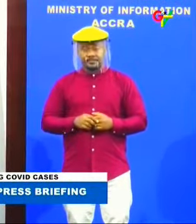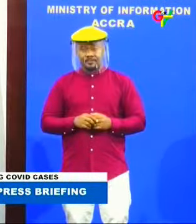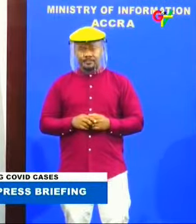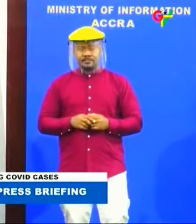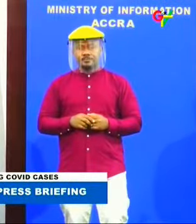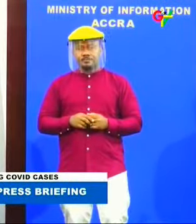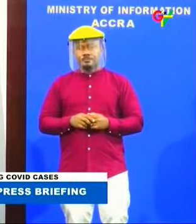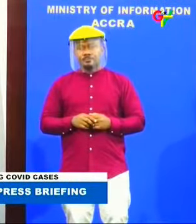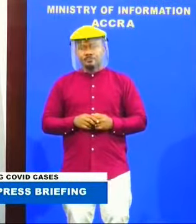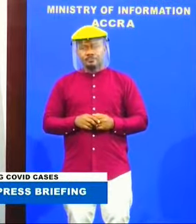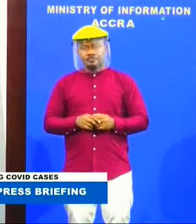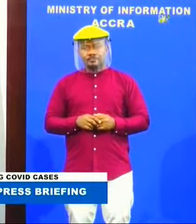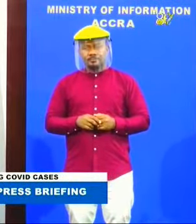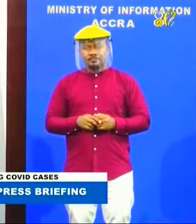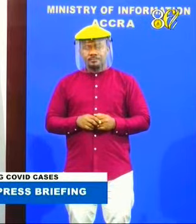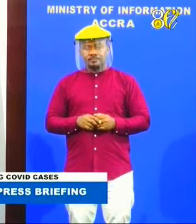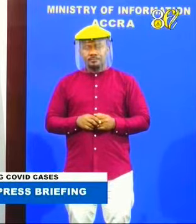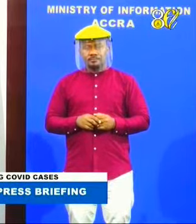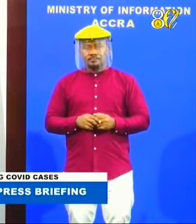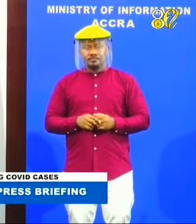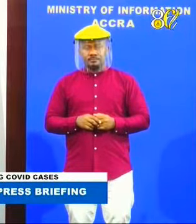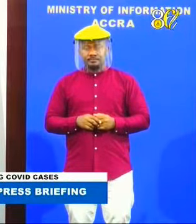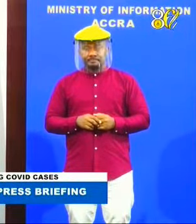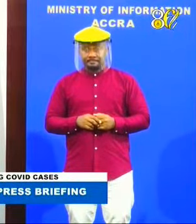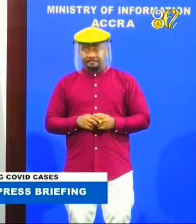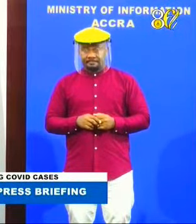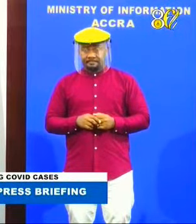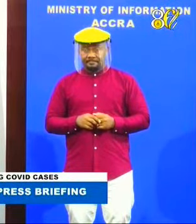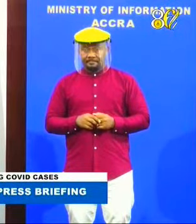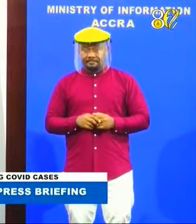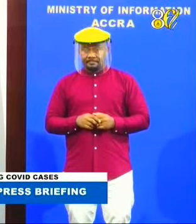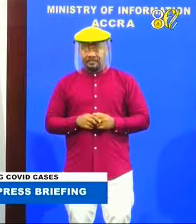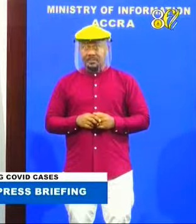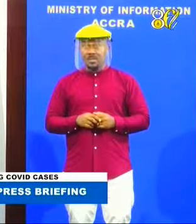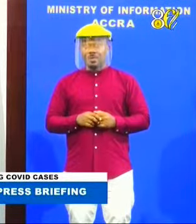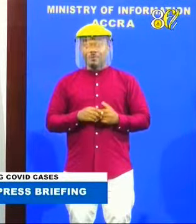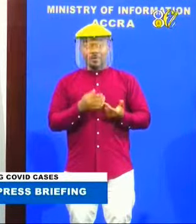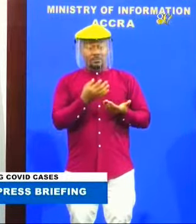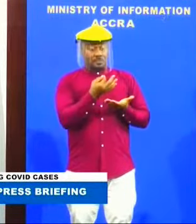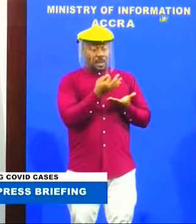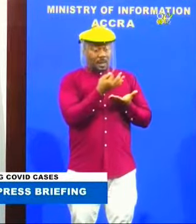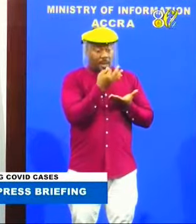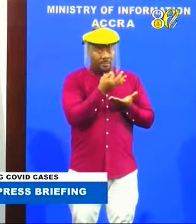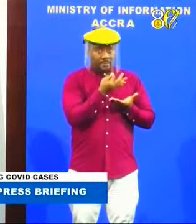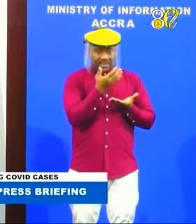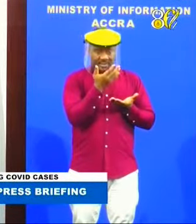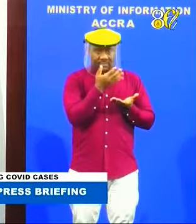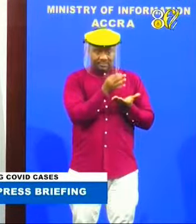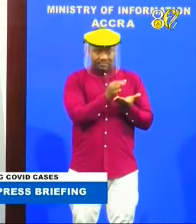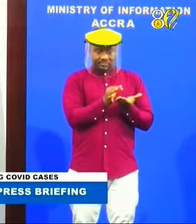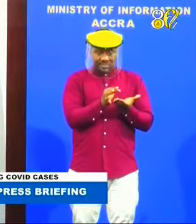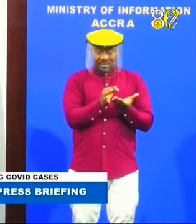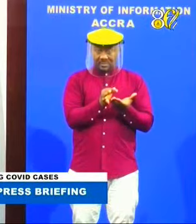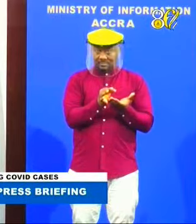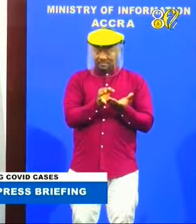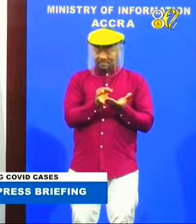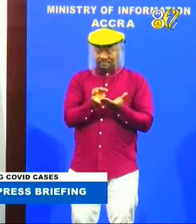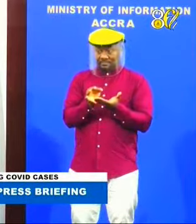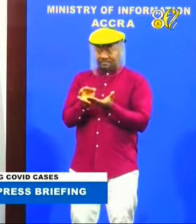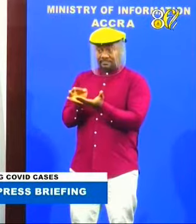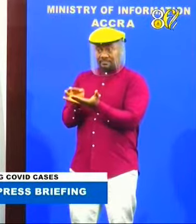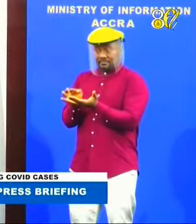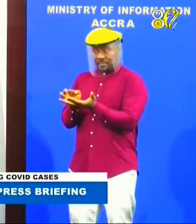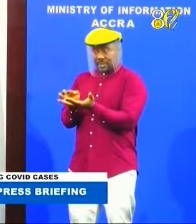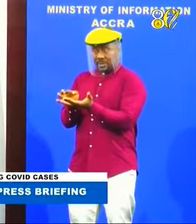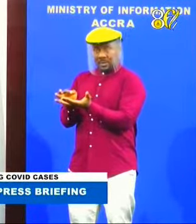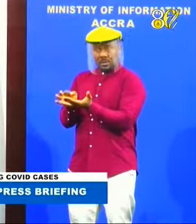they do is, we look at is that from the time they pick up a sample from the traveler to the time that they